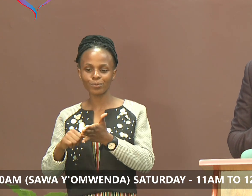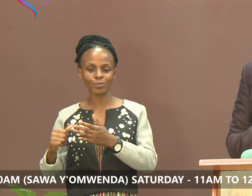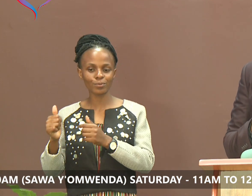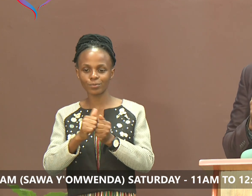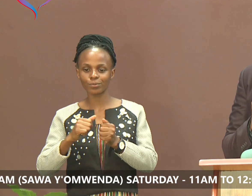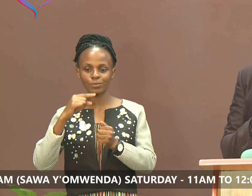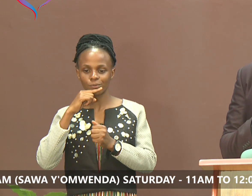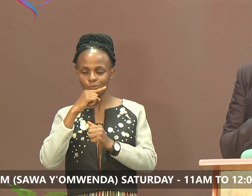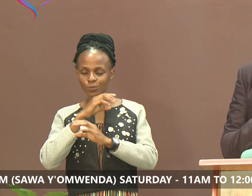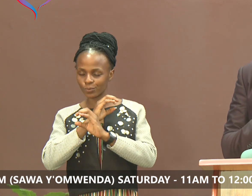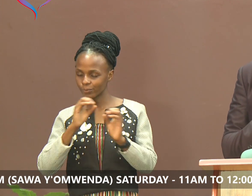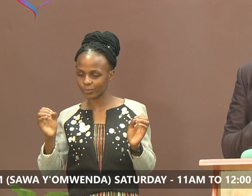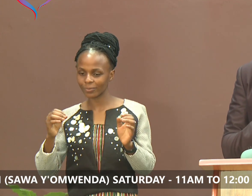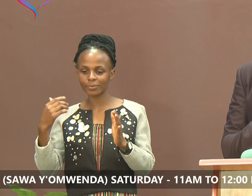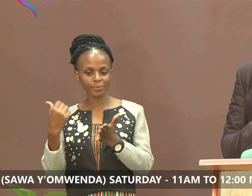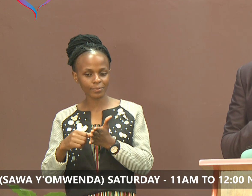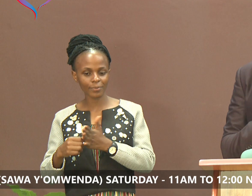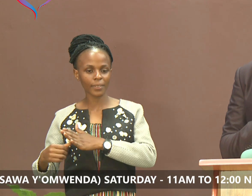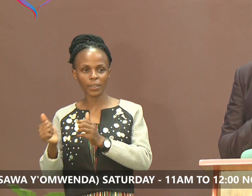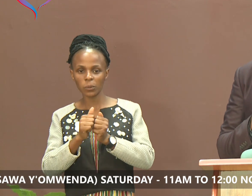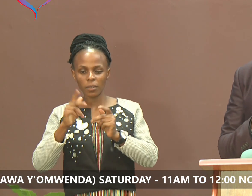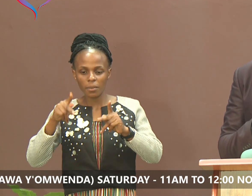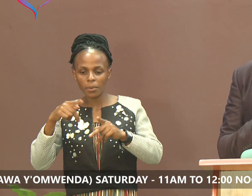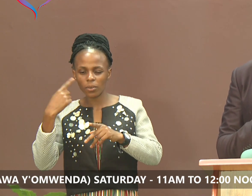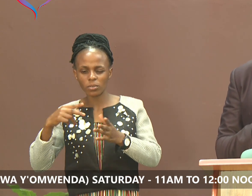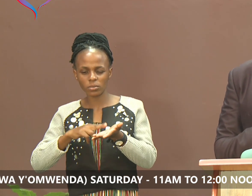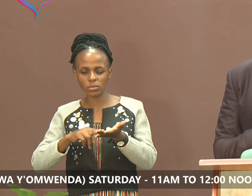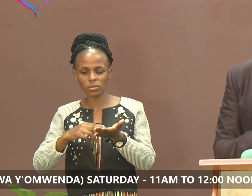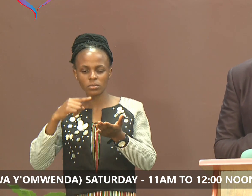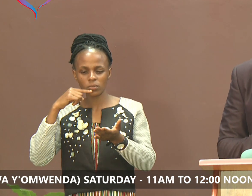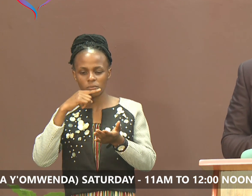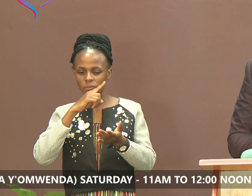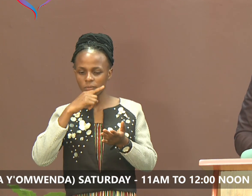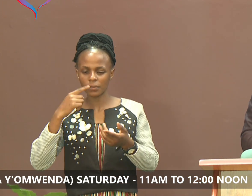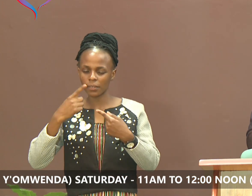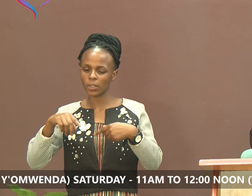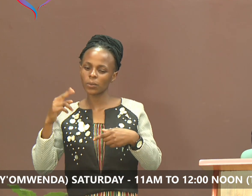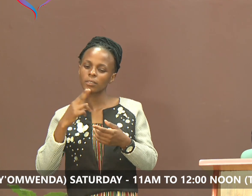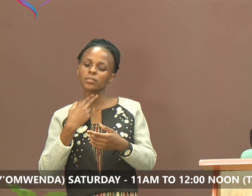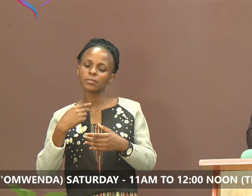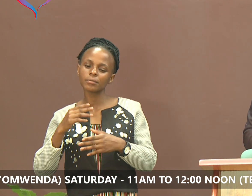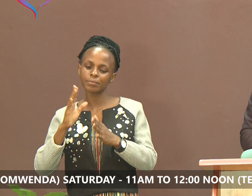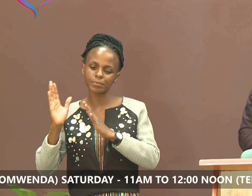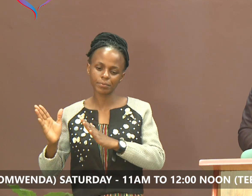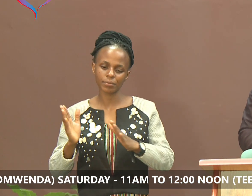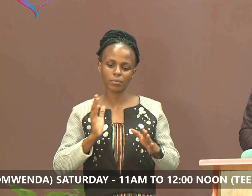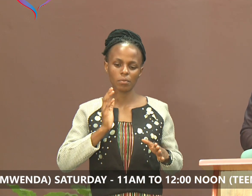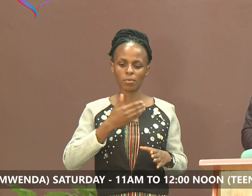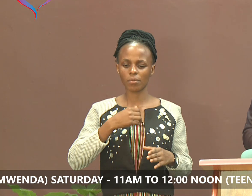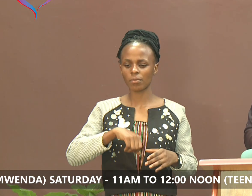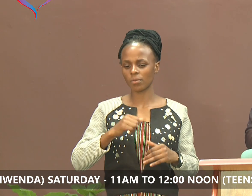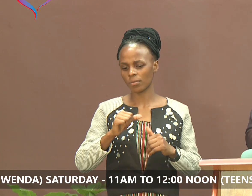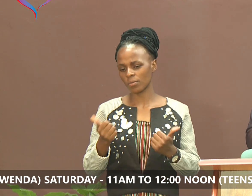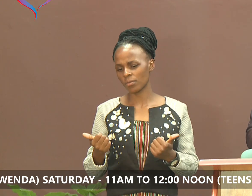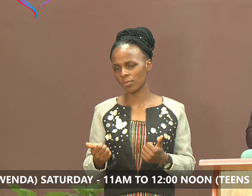with the people that use social media. We just need to put together our house. So njogeddeko ku social media nti yote lina